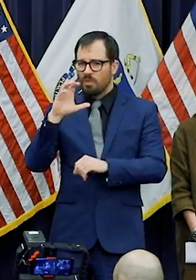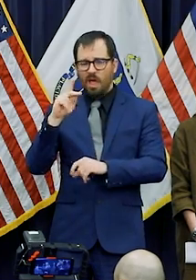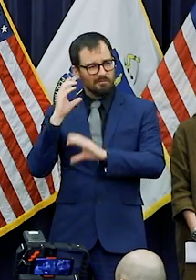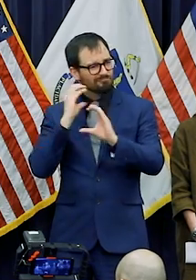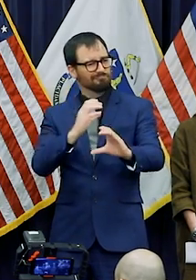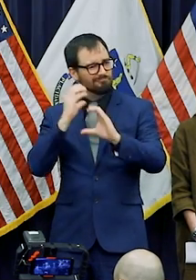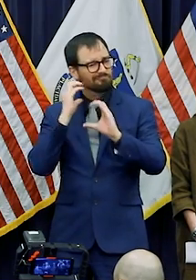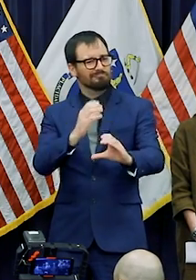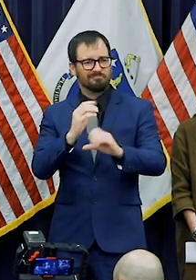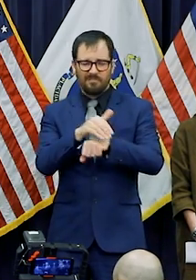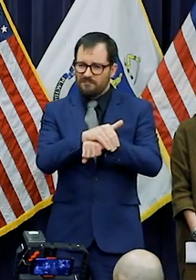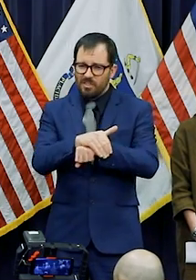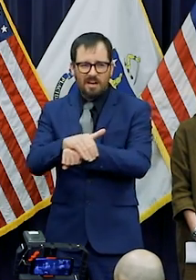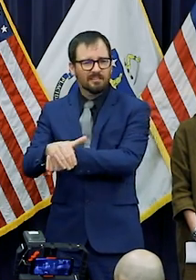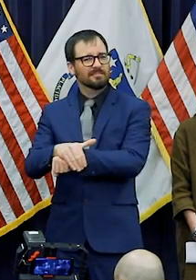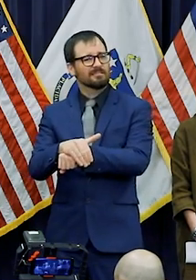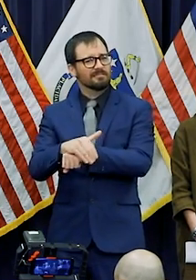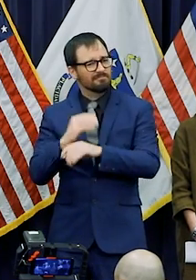visit